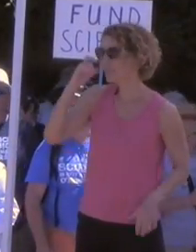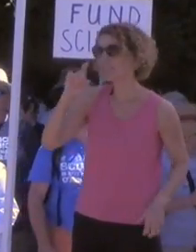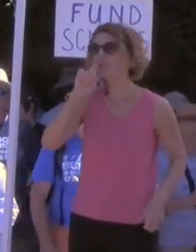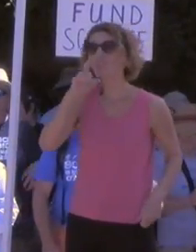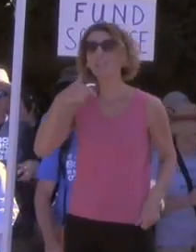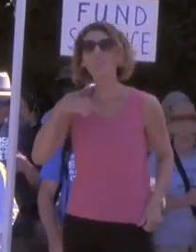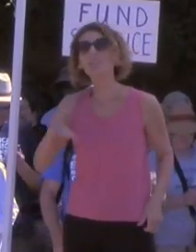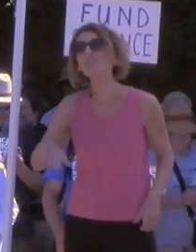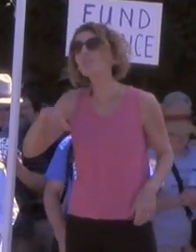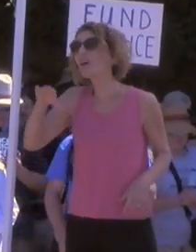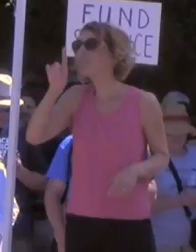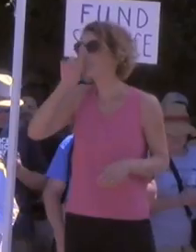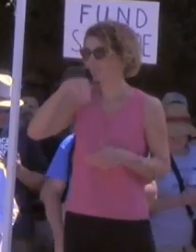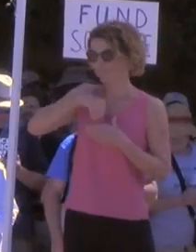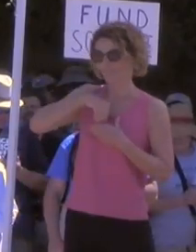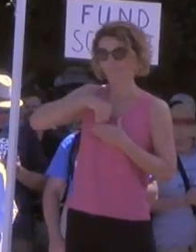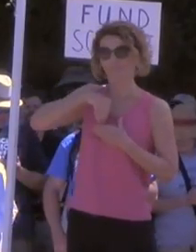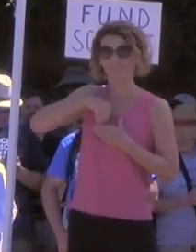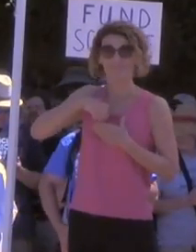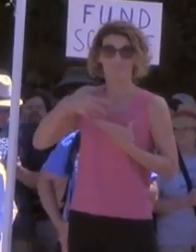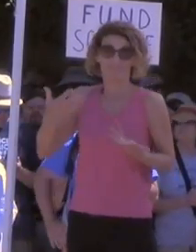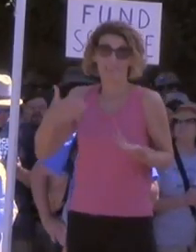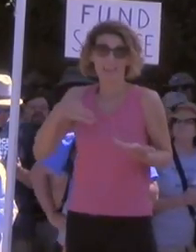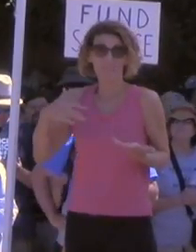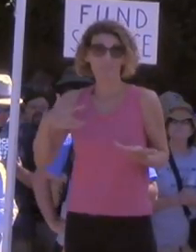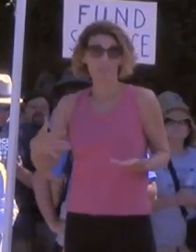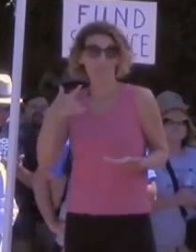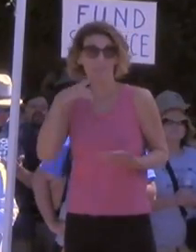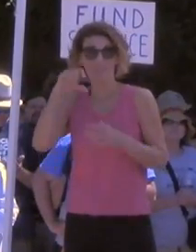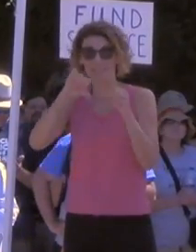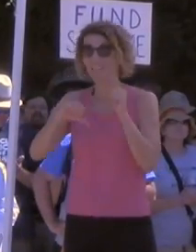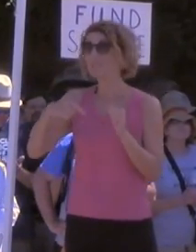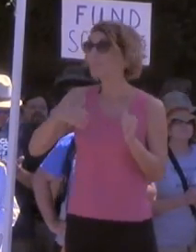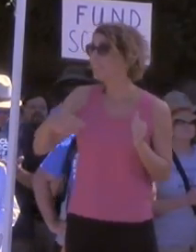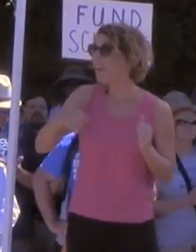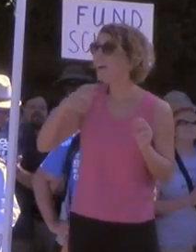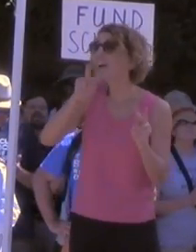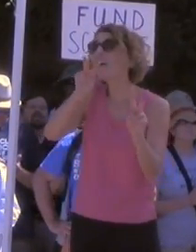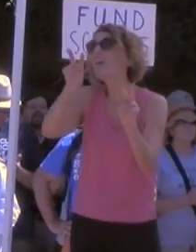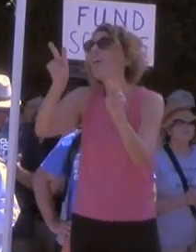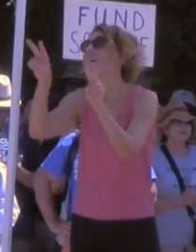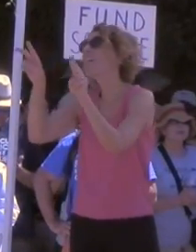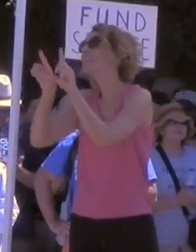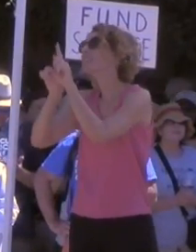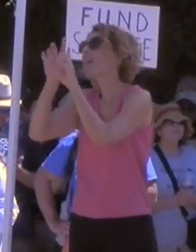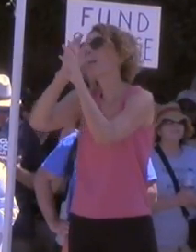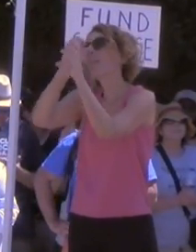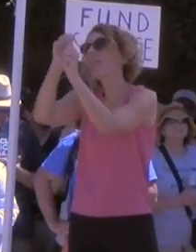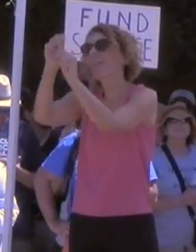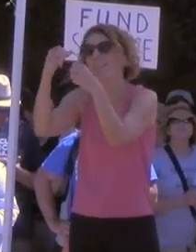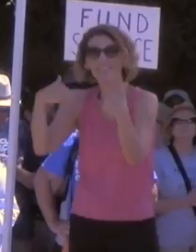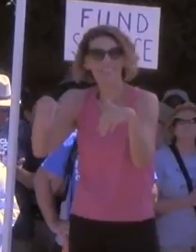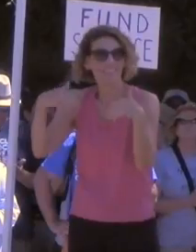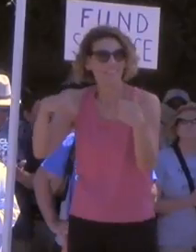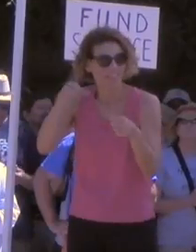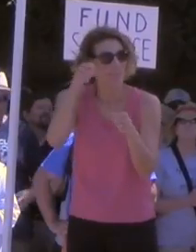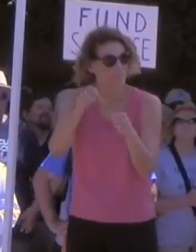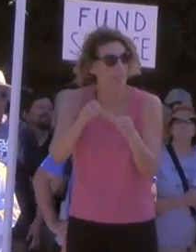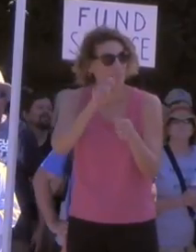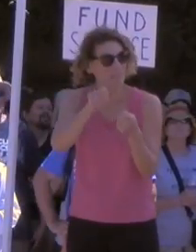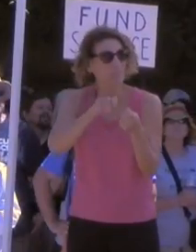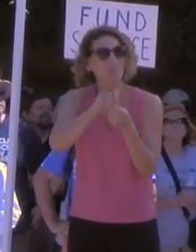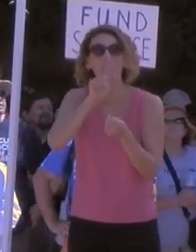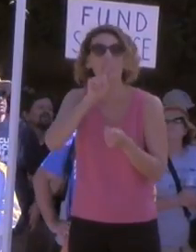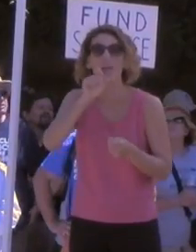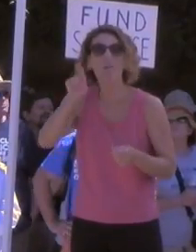hardwired for science, very, very young, I would just look at the stars and be so enthralled. And I remember specifically, it wasn't